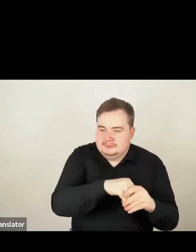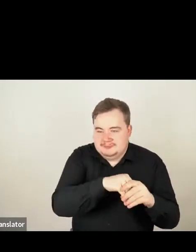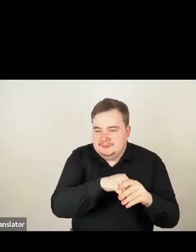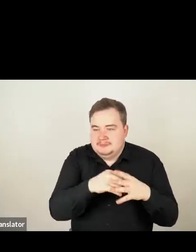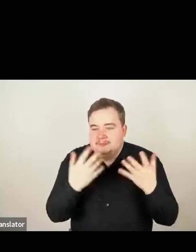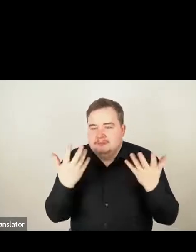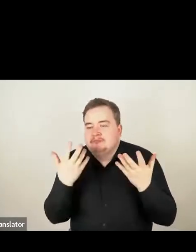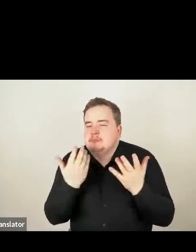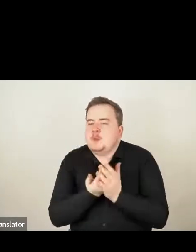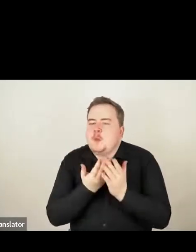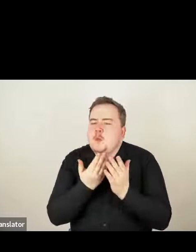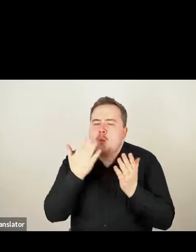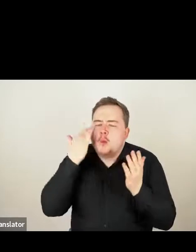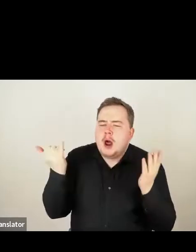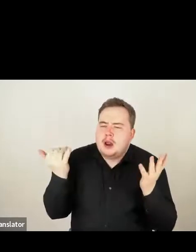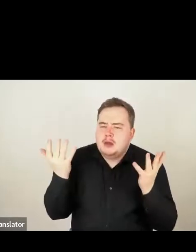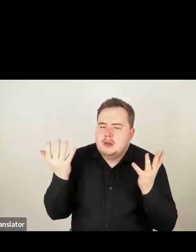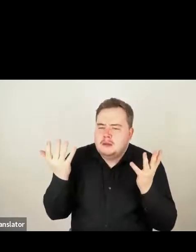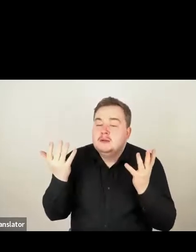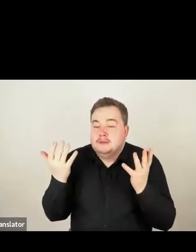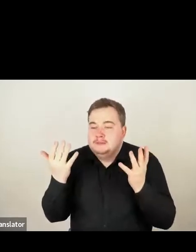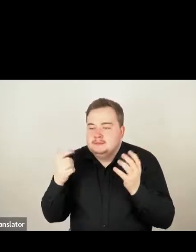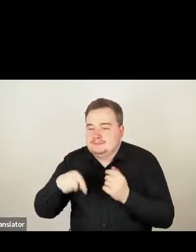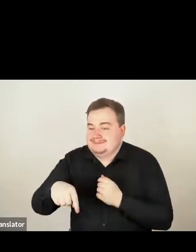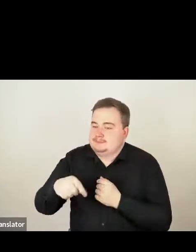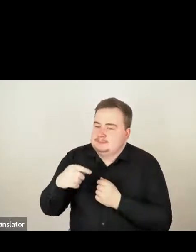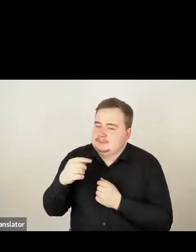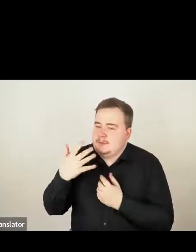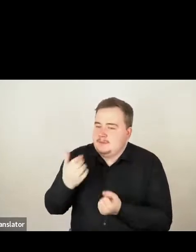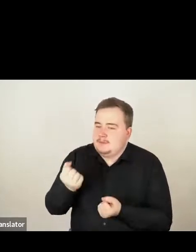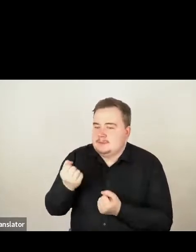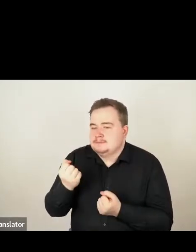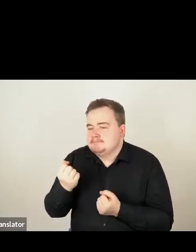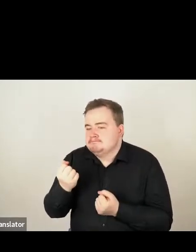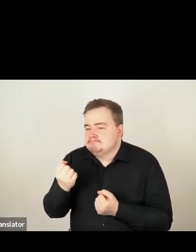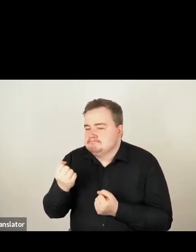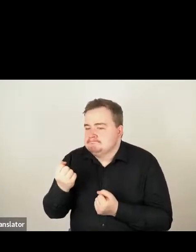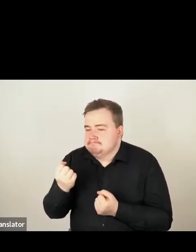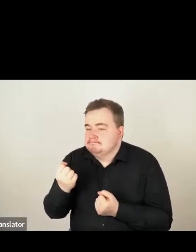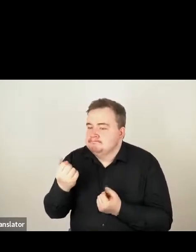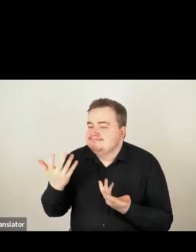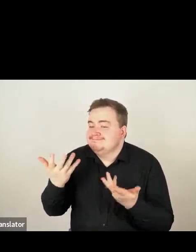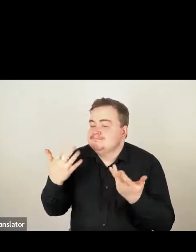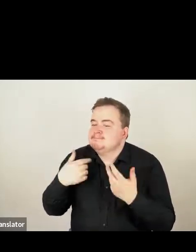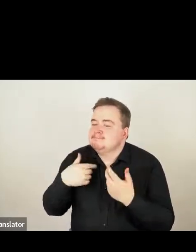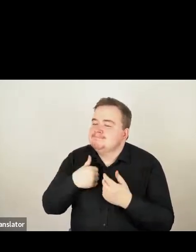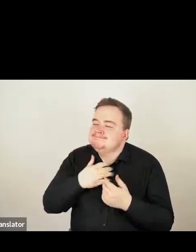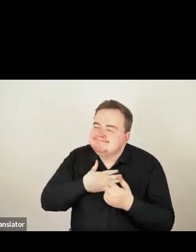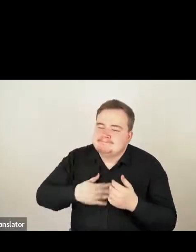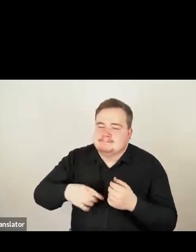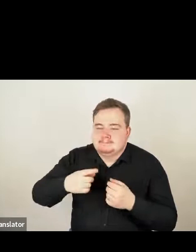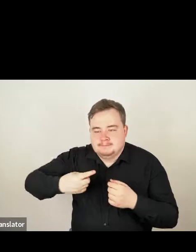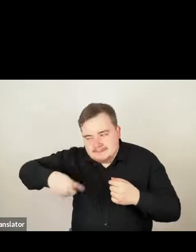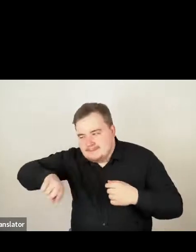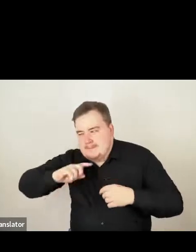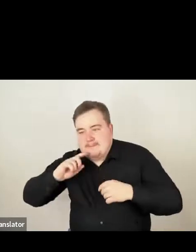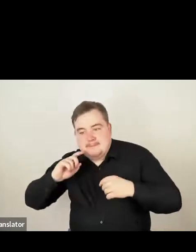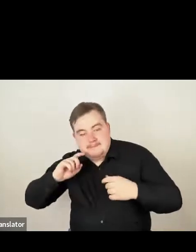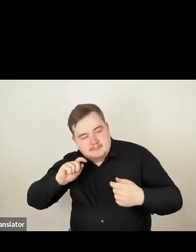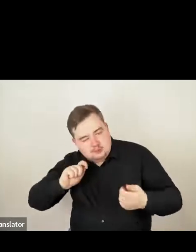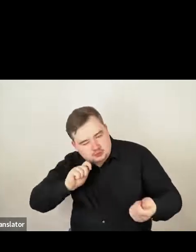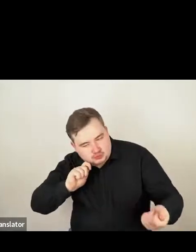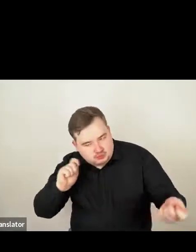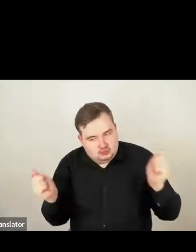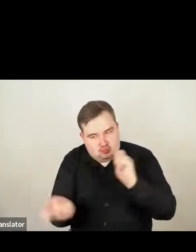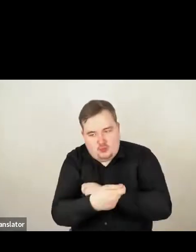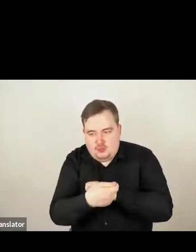party or in other political parties, go in there to make a difference because they want to change society, because they want to